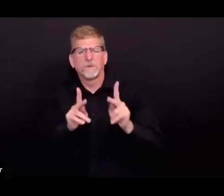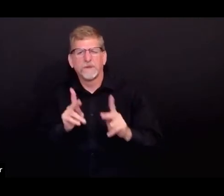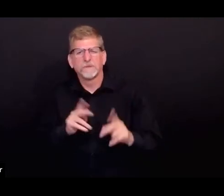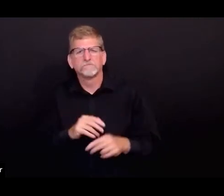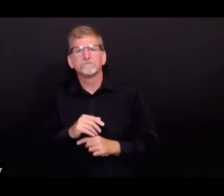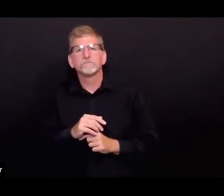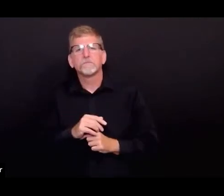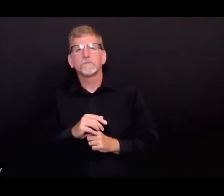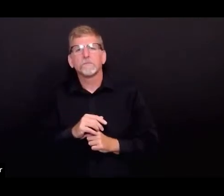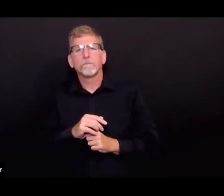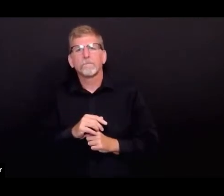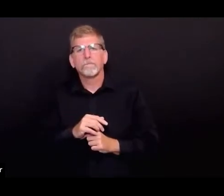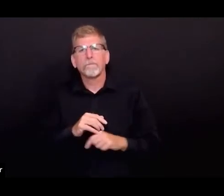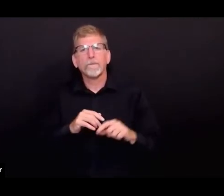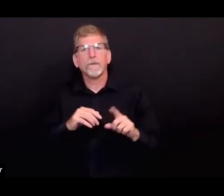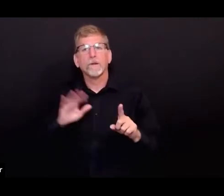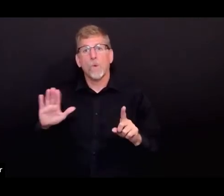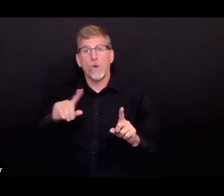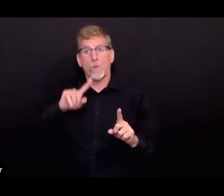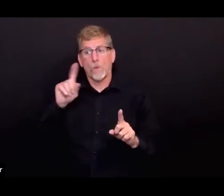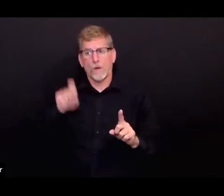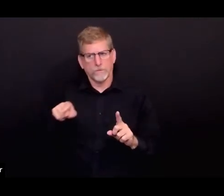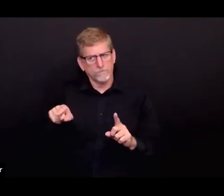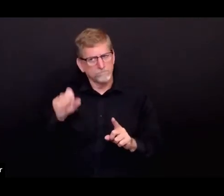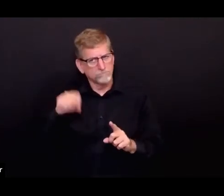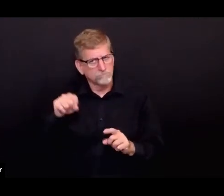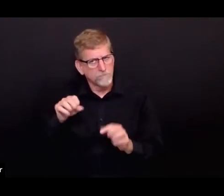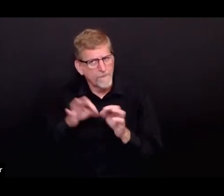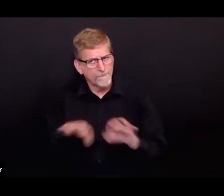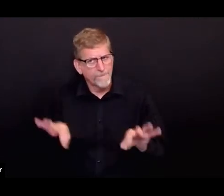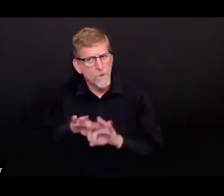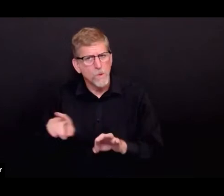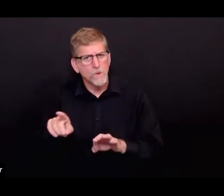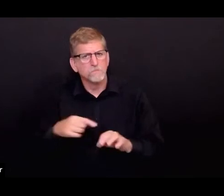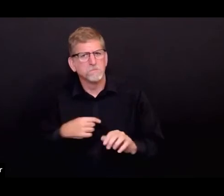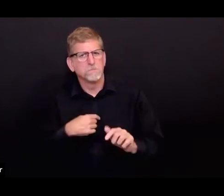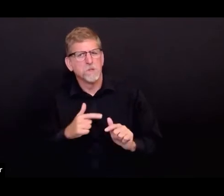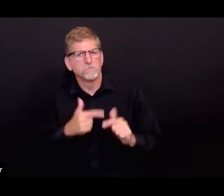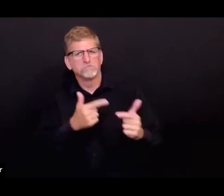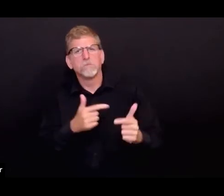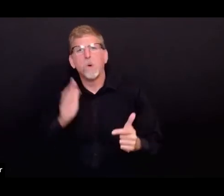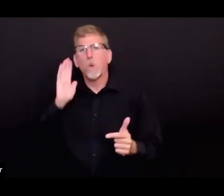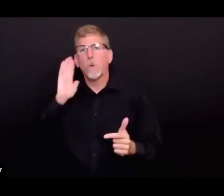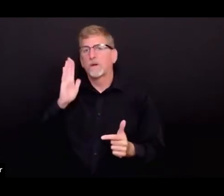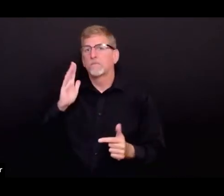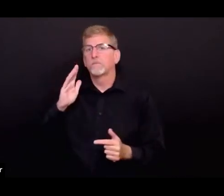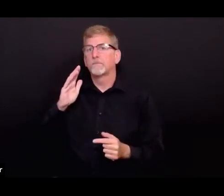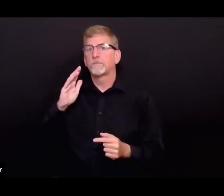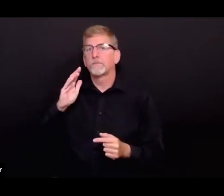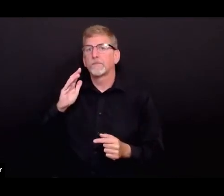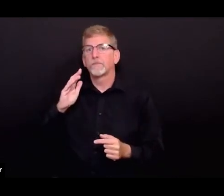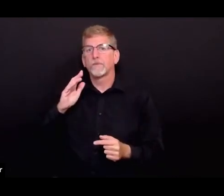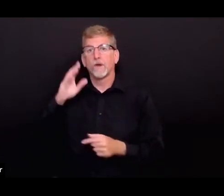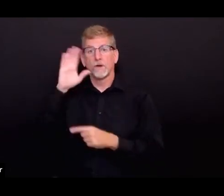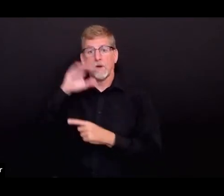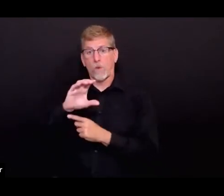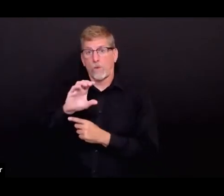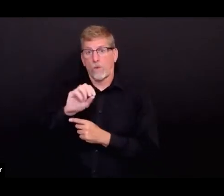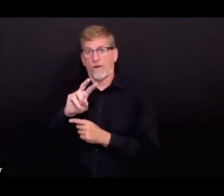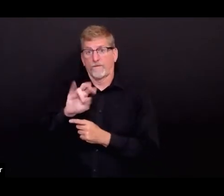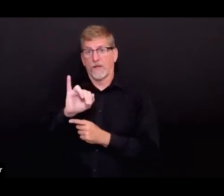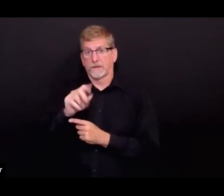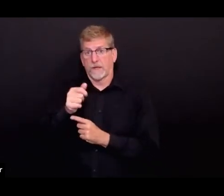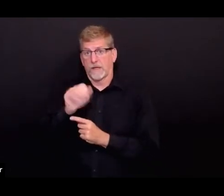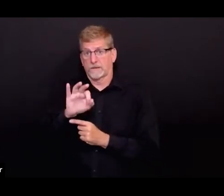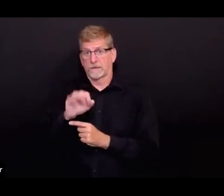and we're obviously from the beginning understood that the disparities in COVID-19 were hitting communities of color, especially Black and immigrant